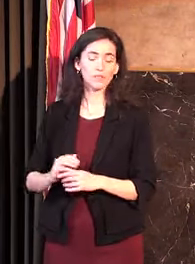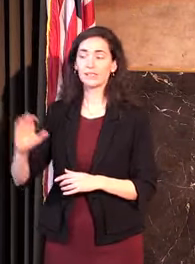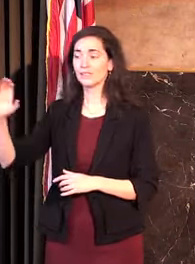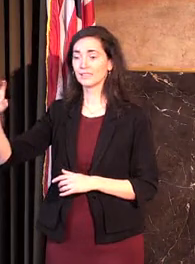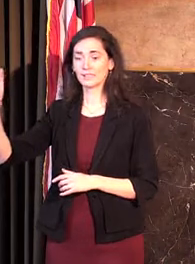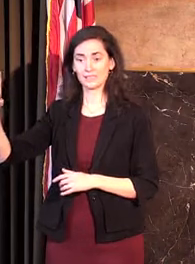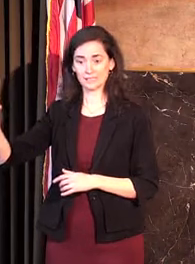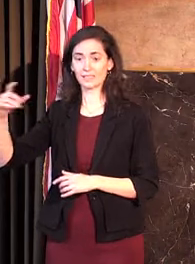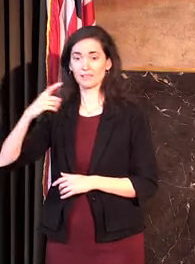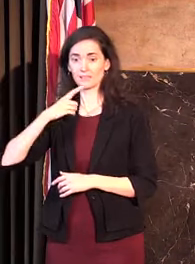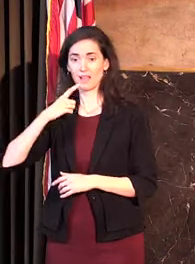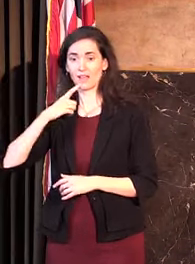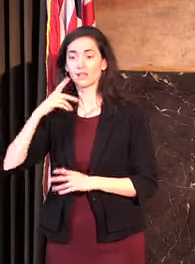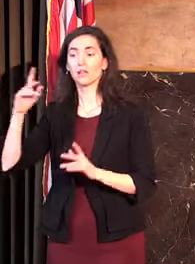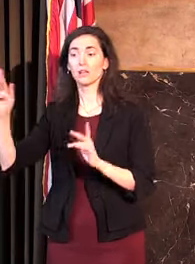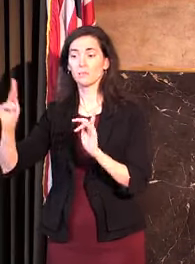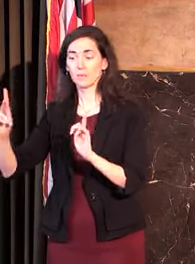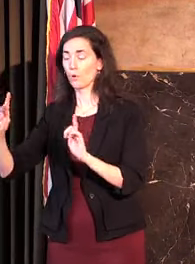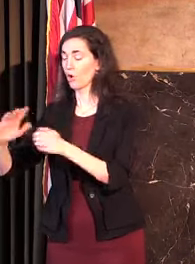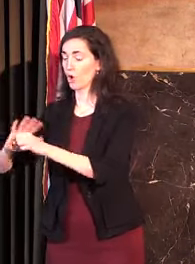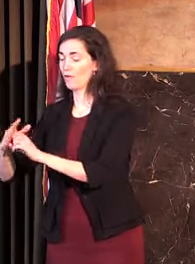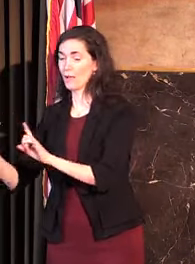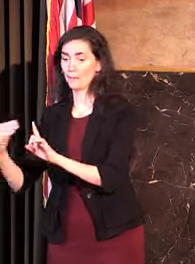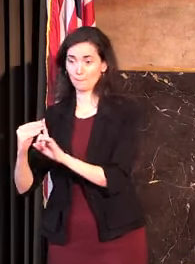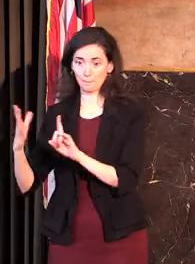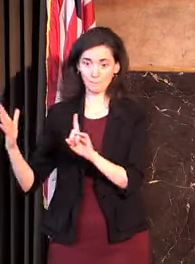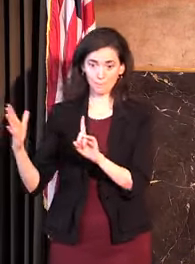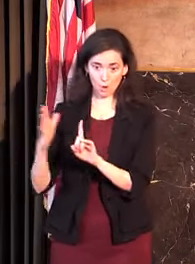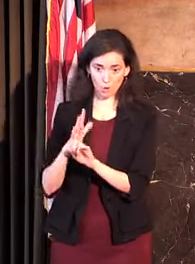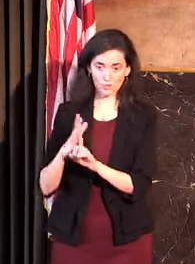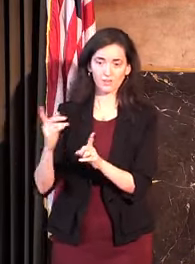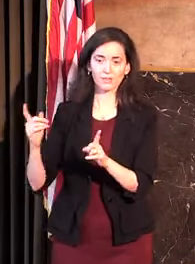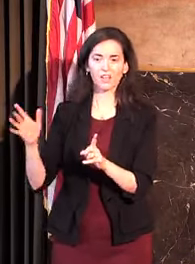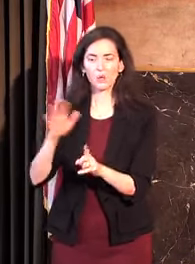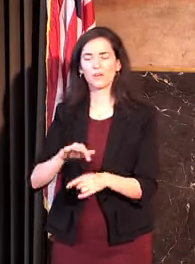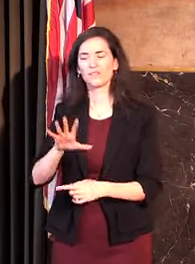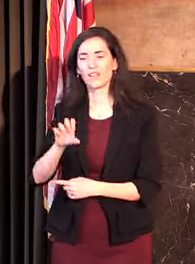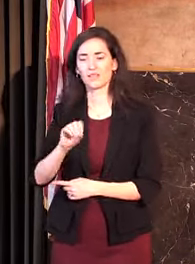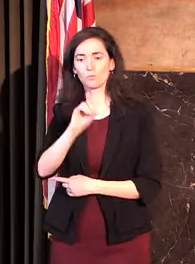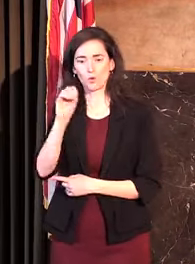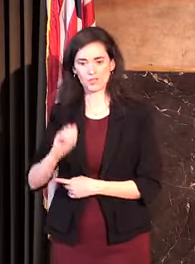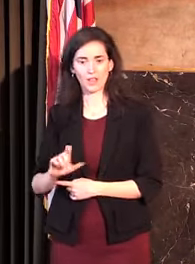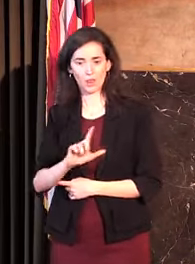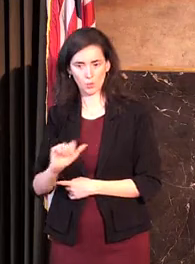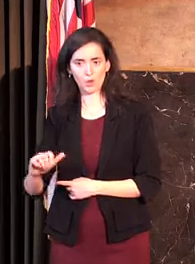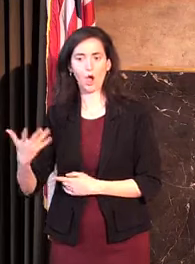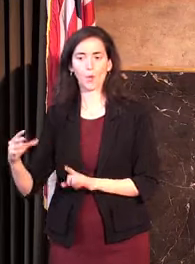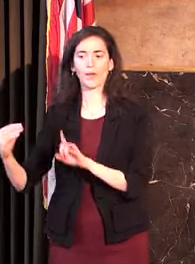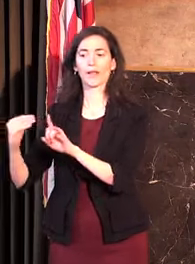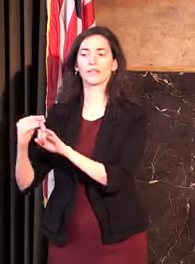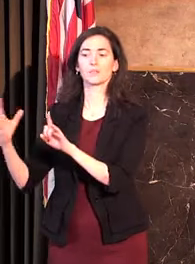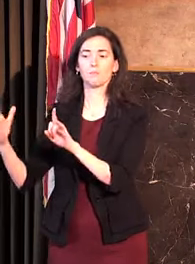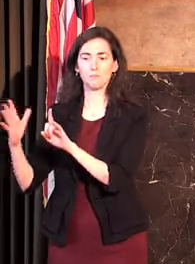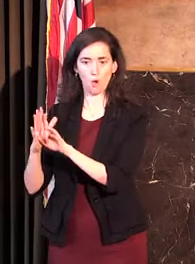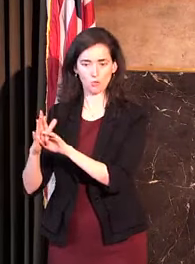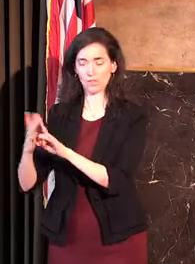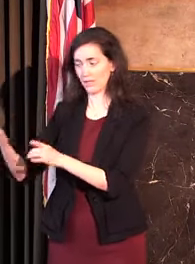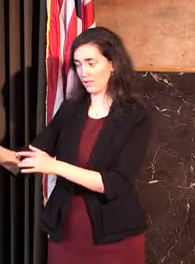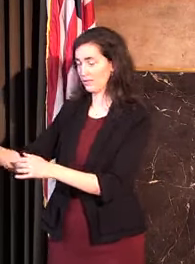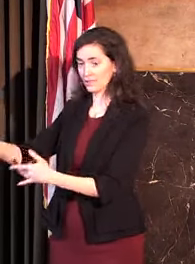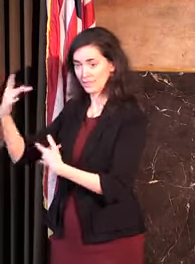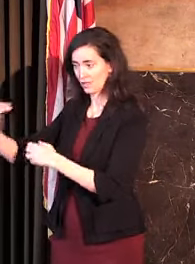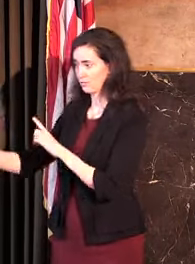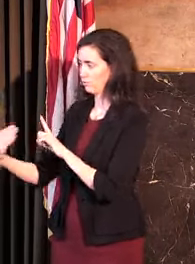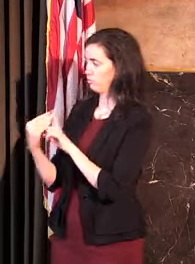population has been exposed to COVID in the past in Louisiana. The protection one gets from prior